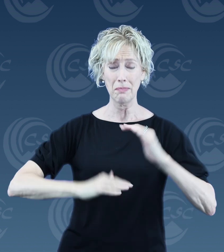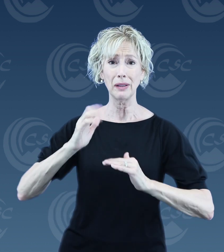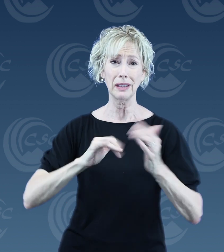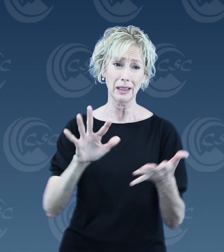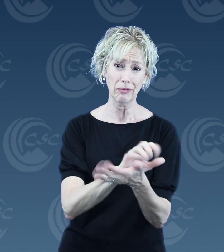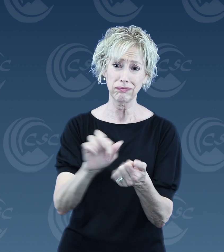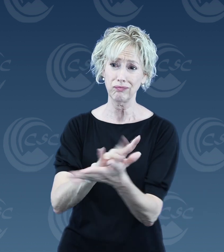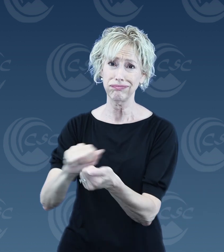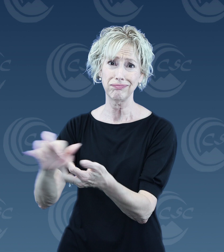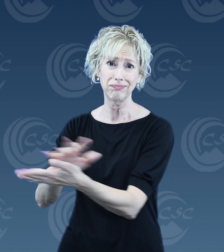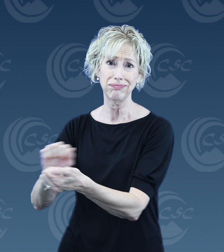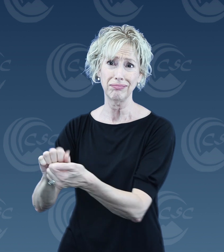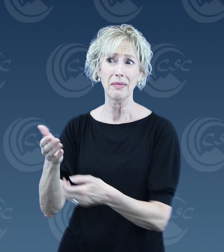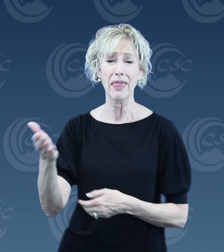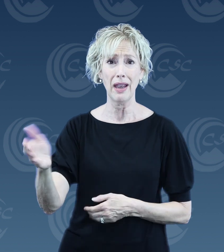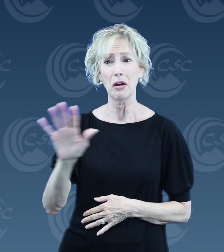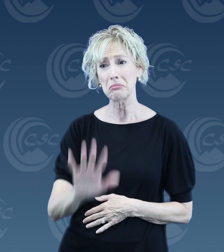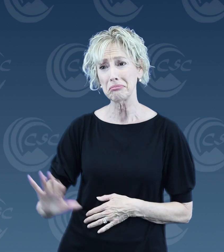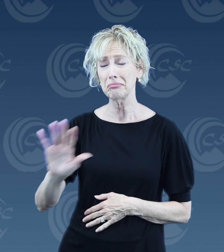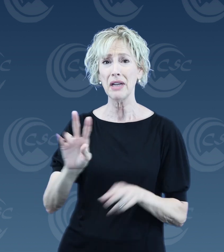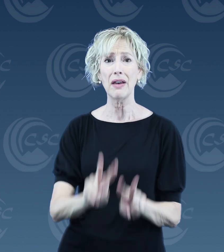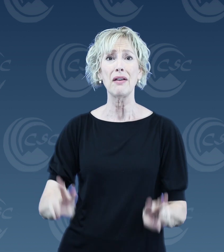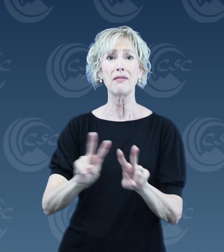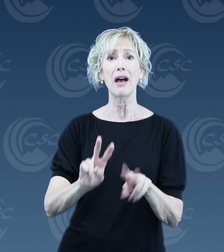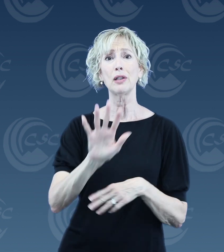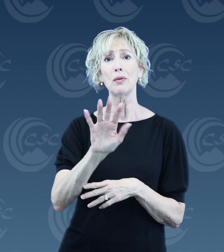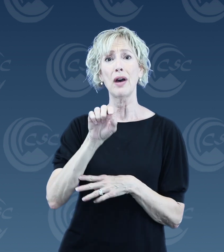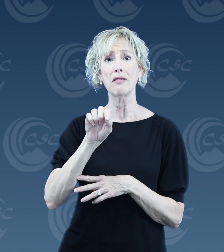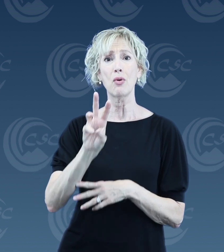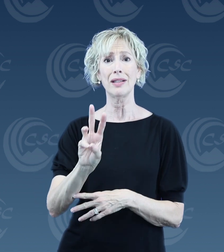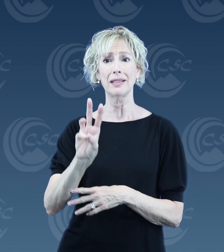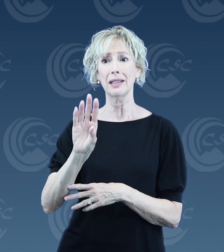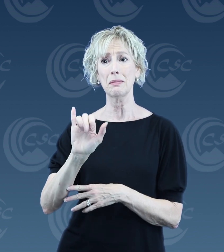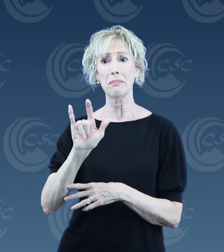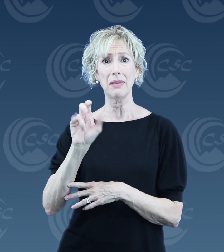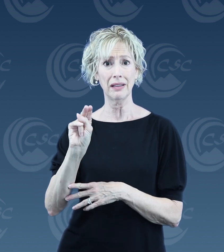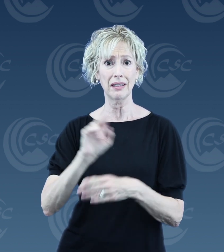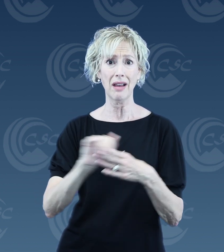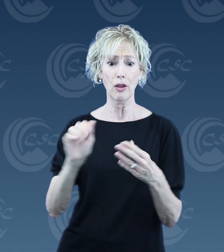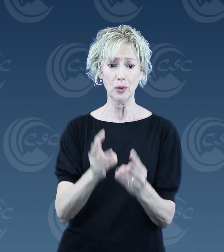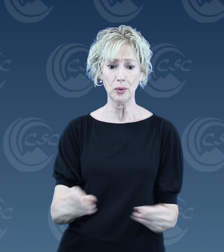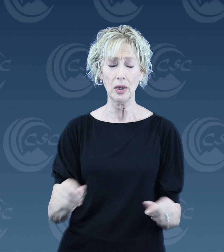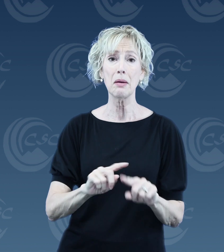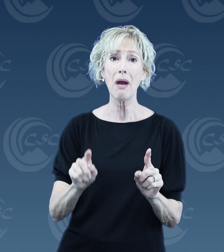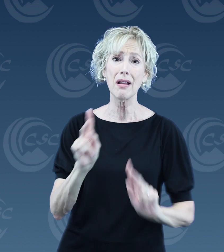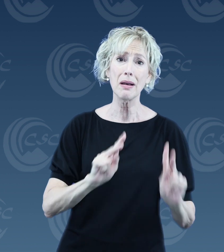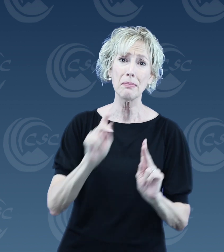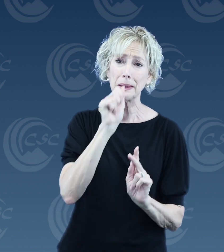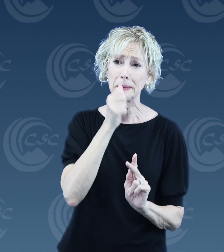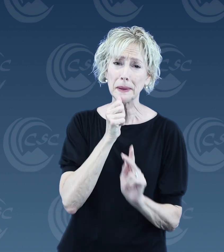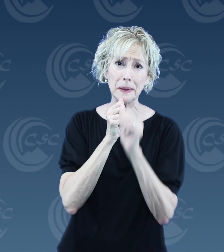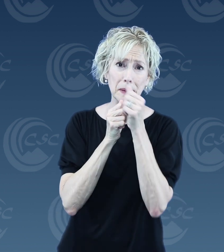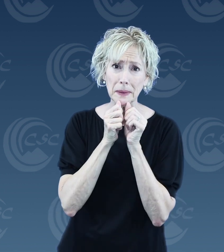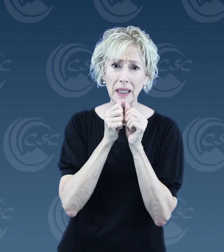in Lahaina, and an estimated value of $5.6 billion has gone away. But mostly there are people are suffering, and we continue